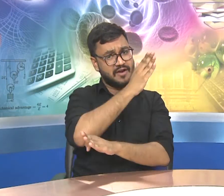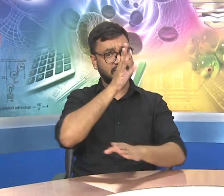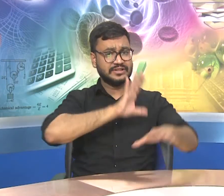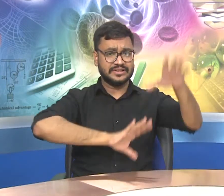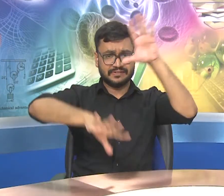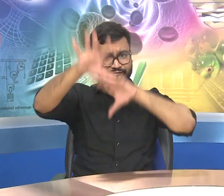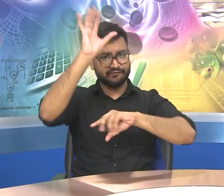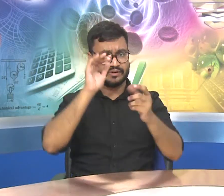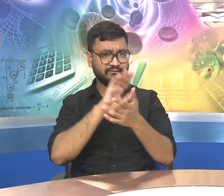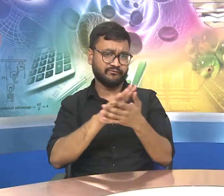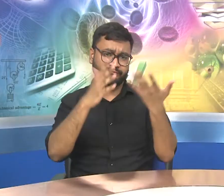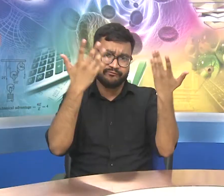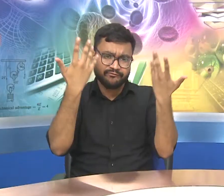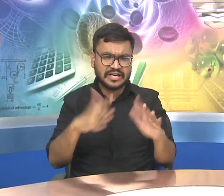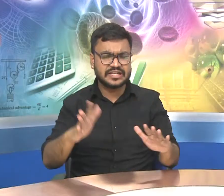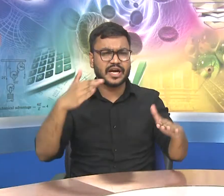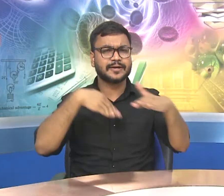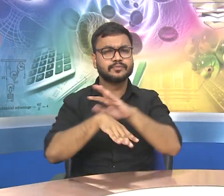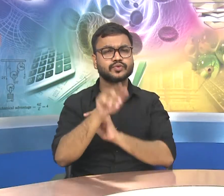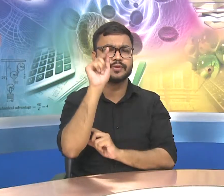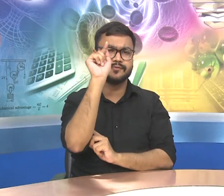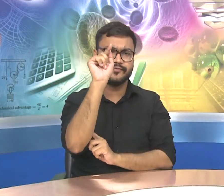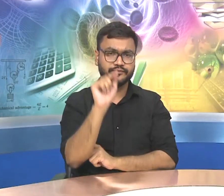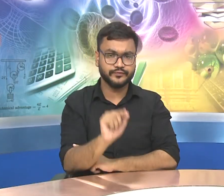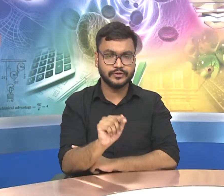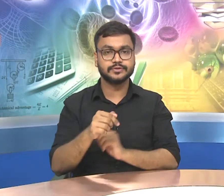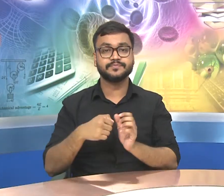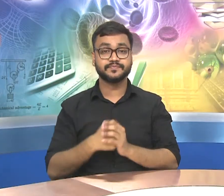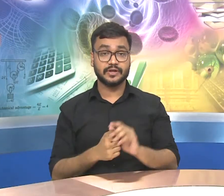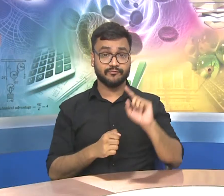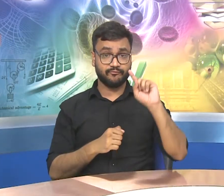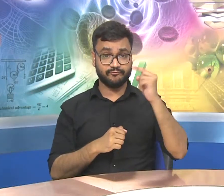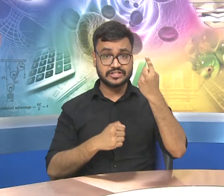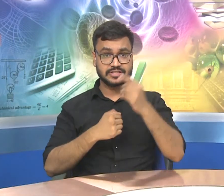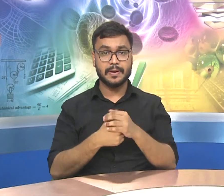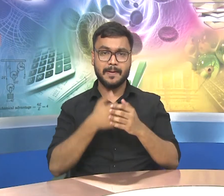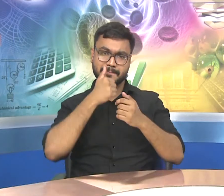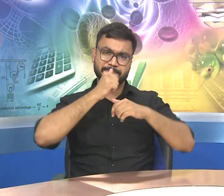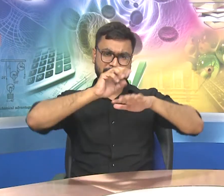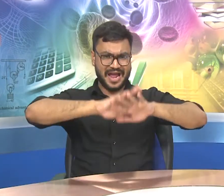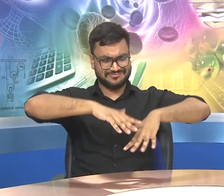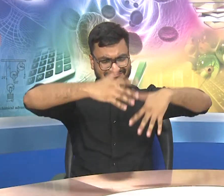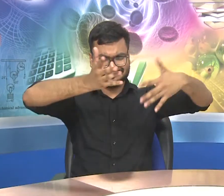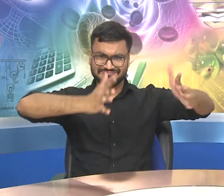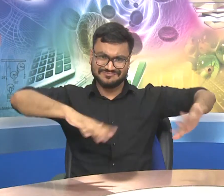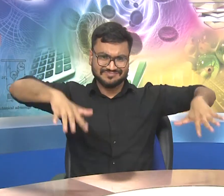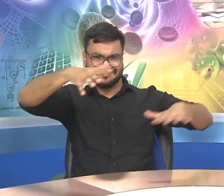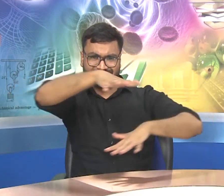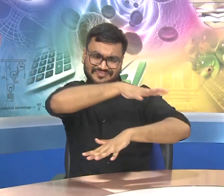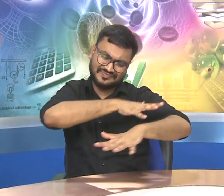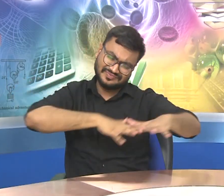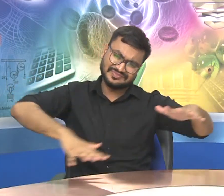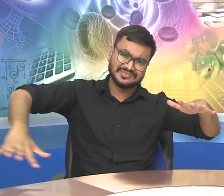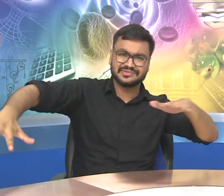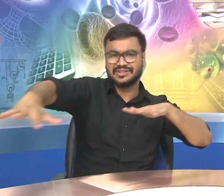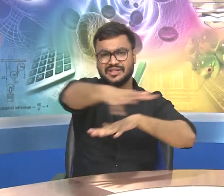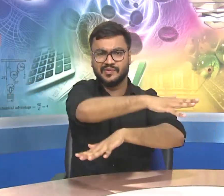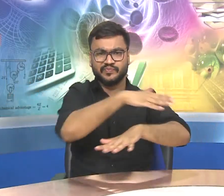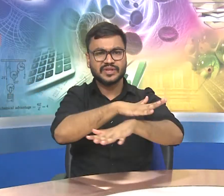Part 2 we have completed, and now we are going to start part 3, but